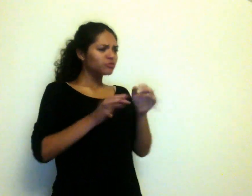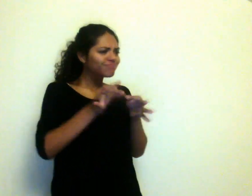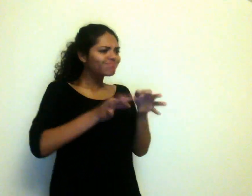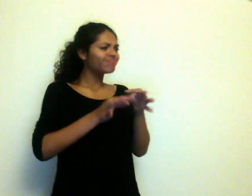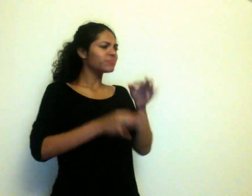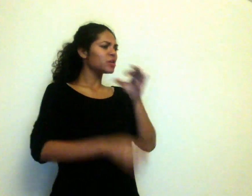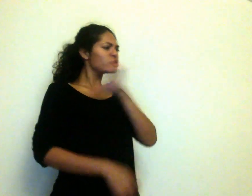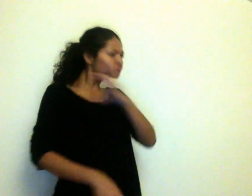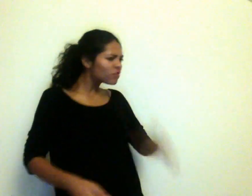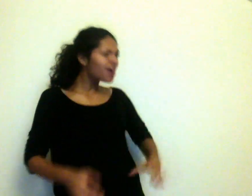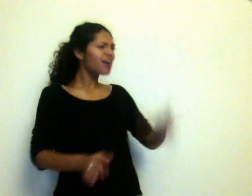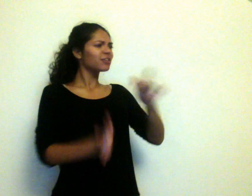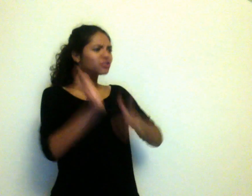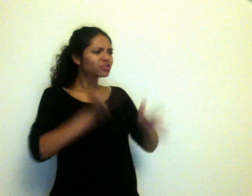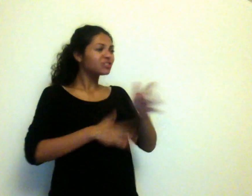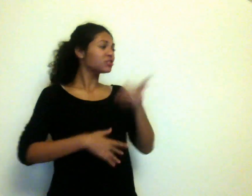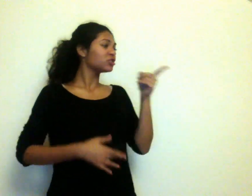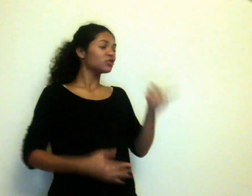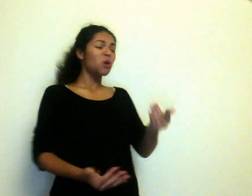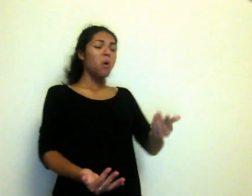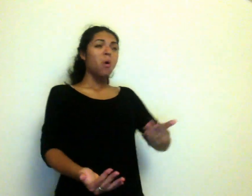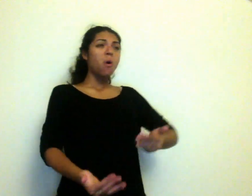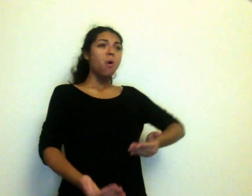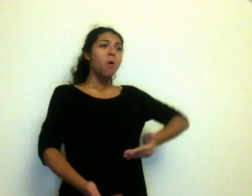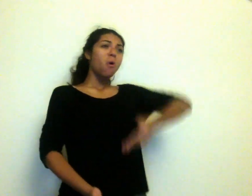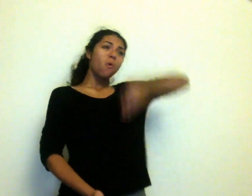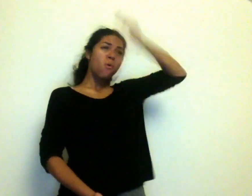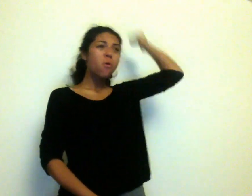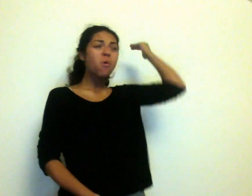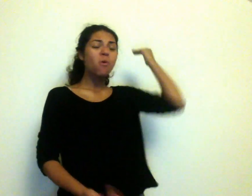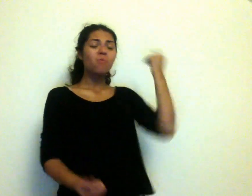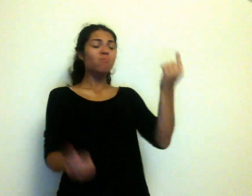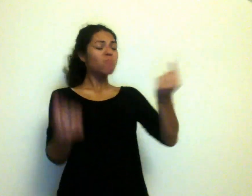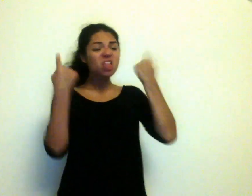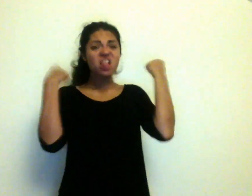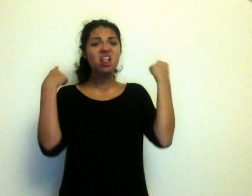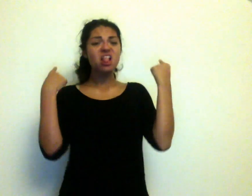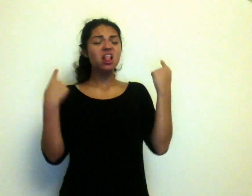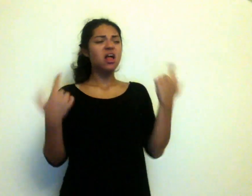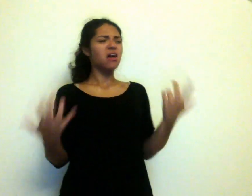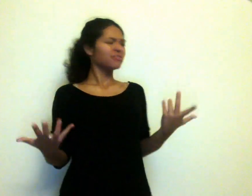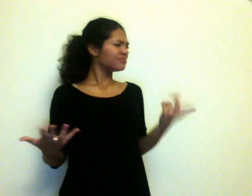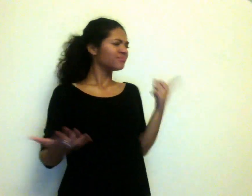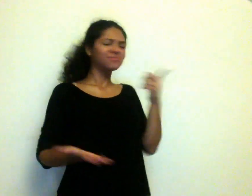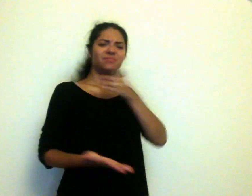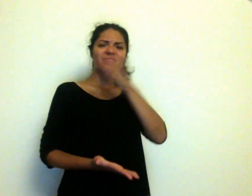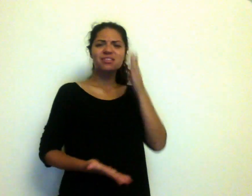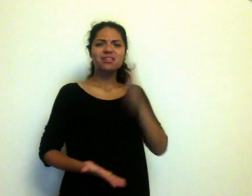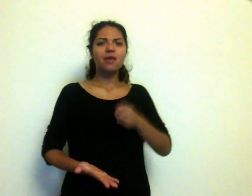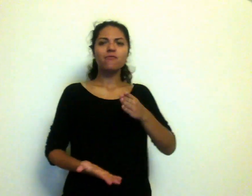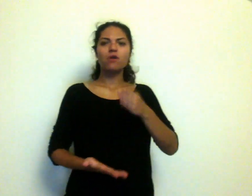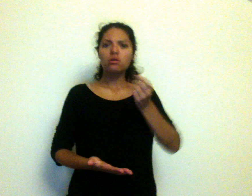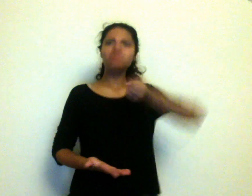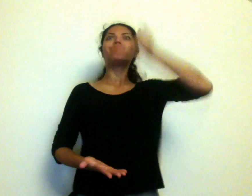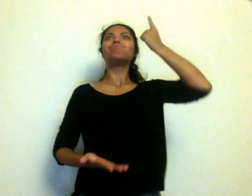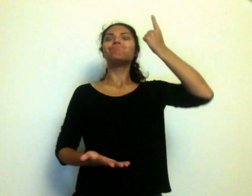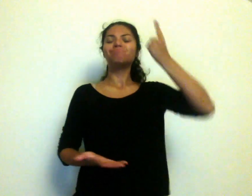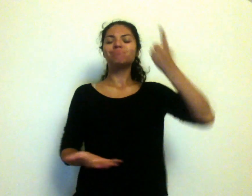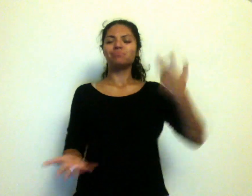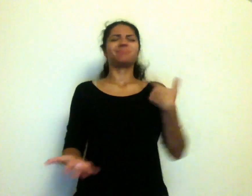Christ. But the suctioning in goes on. It adds, never subtracts. So this uncle of mine would come